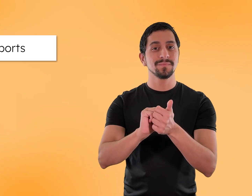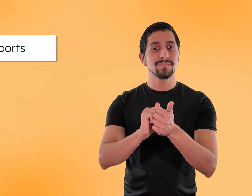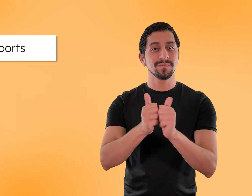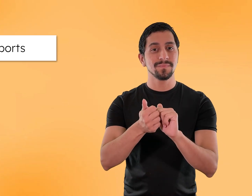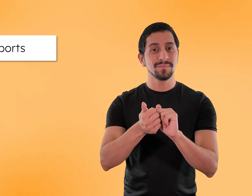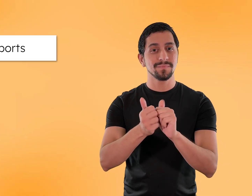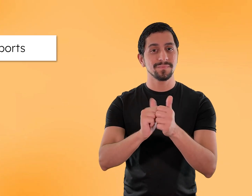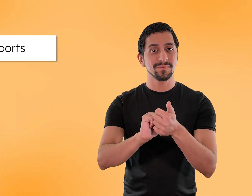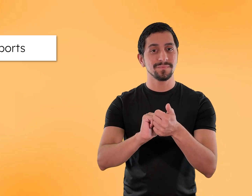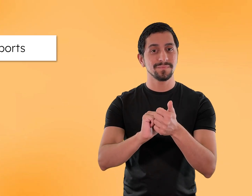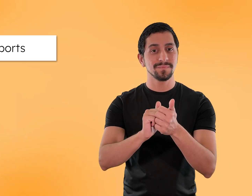Sports.